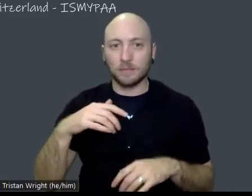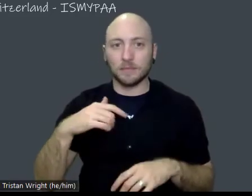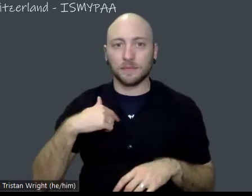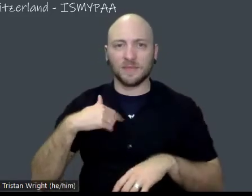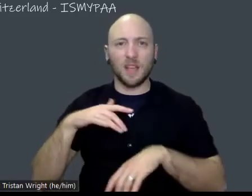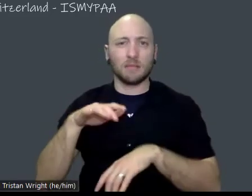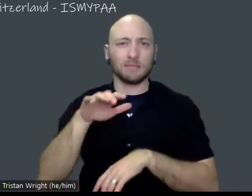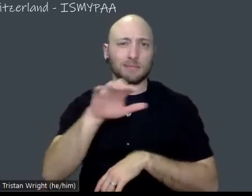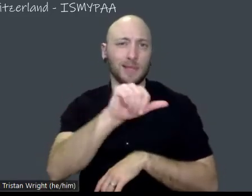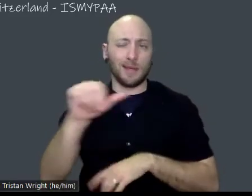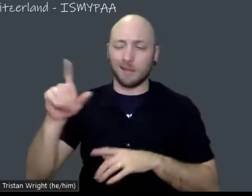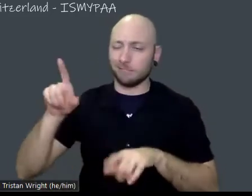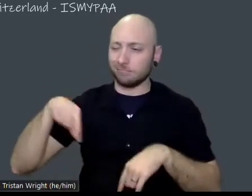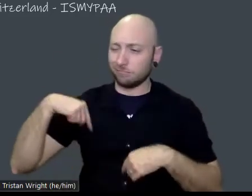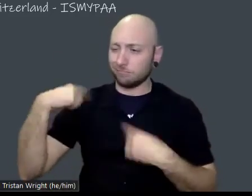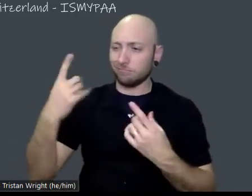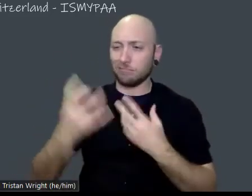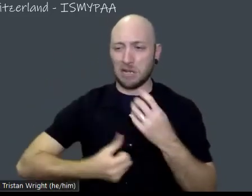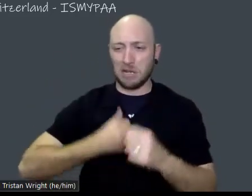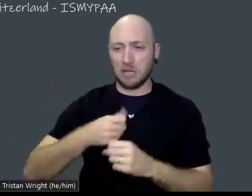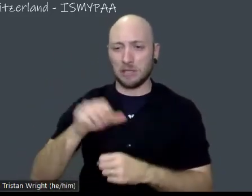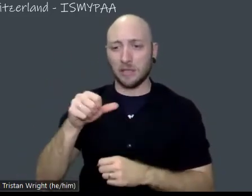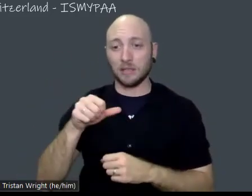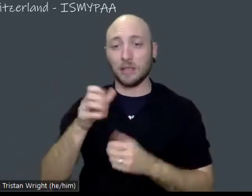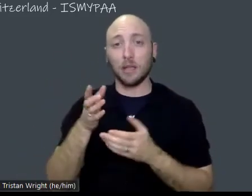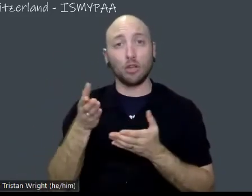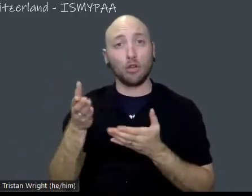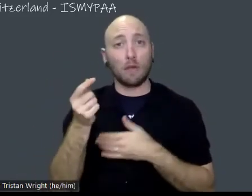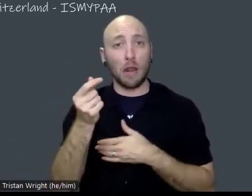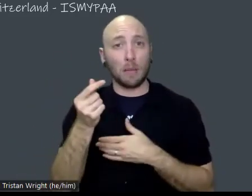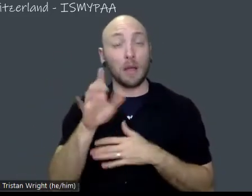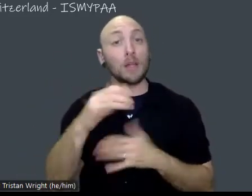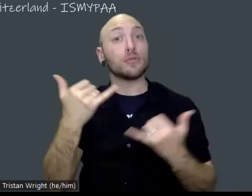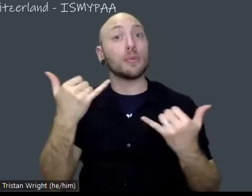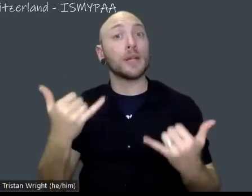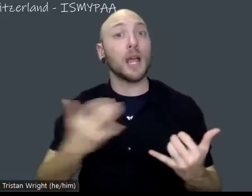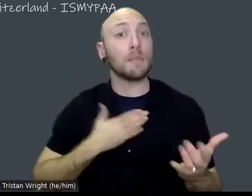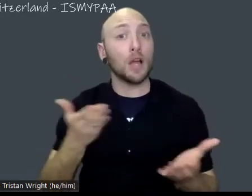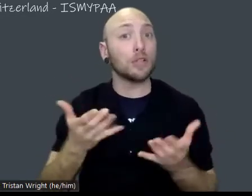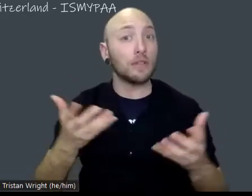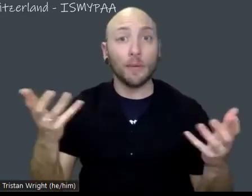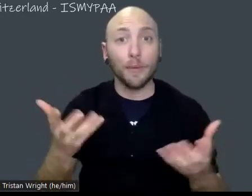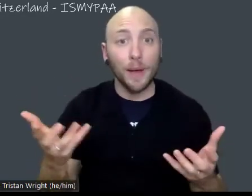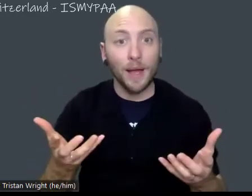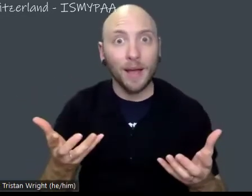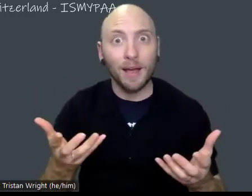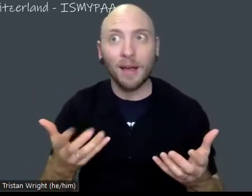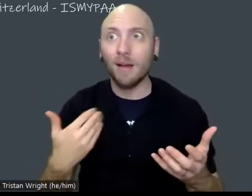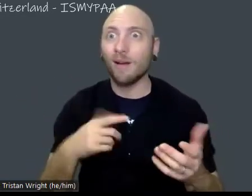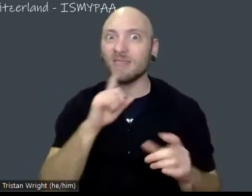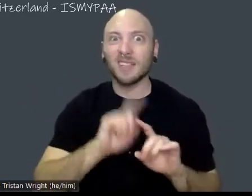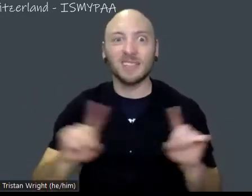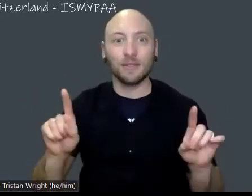for many years. I've done some service, but the way I'm doing service now, it's something completely different. I